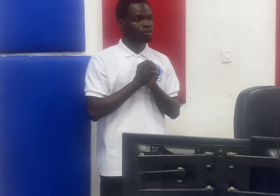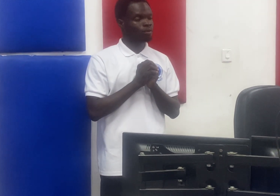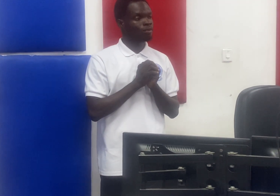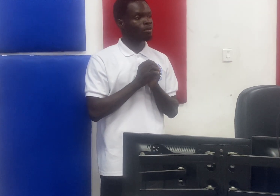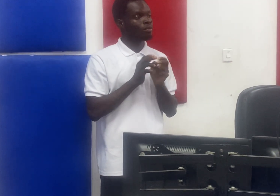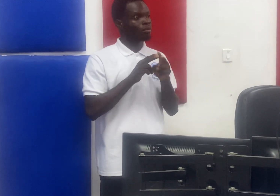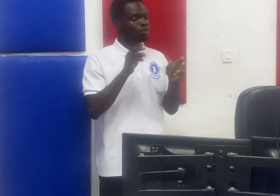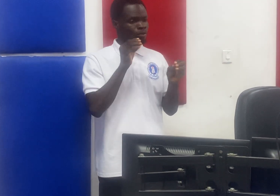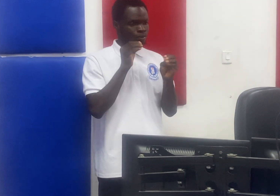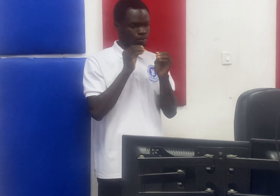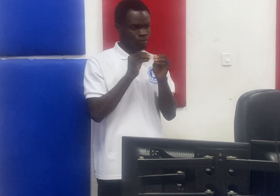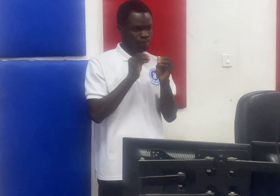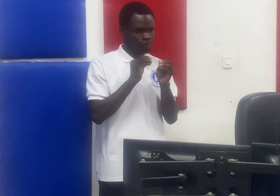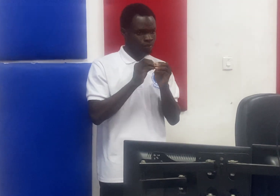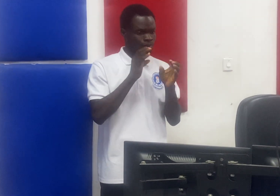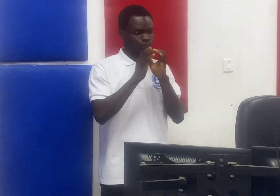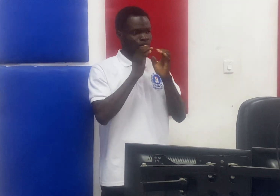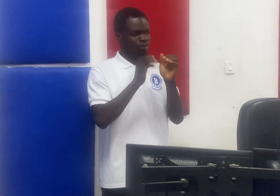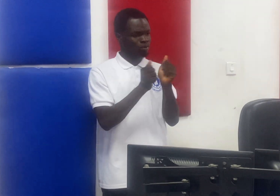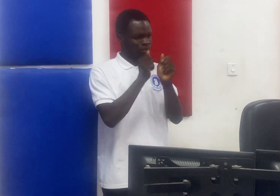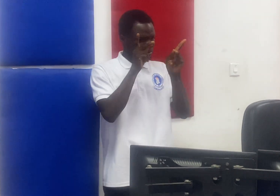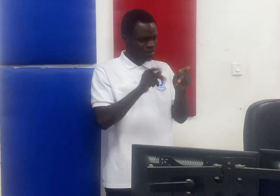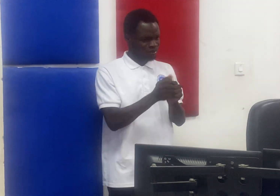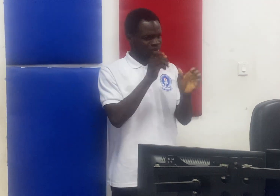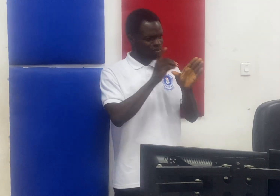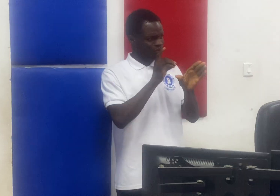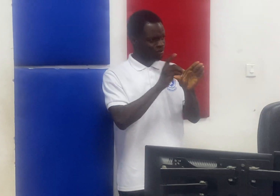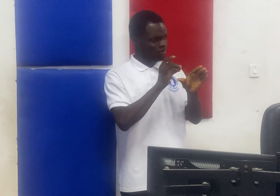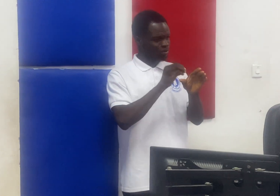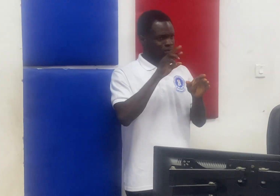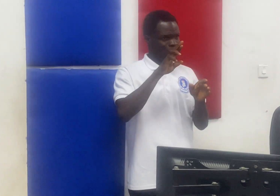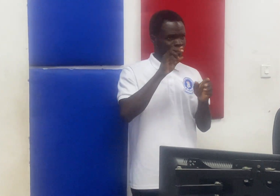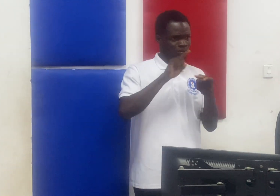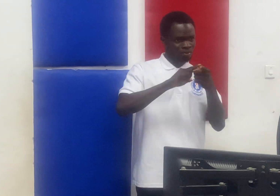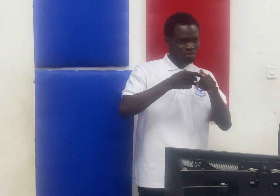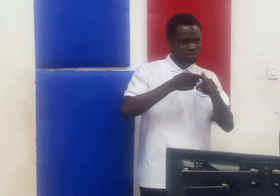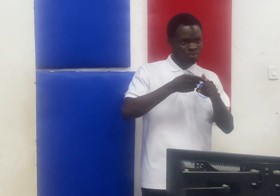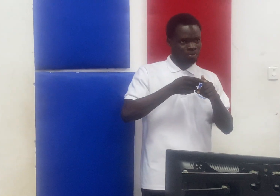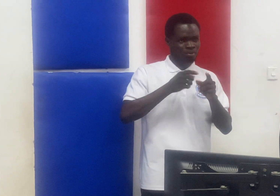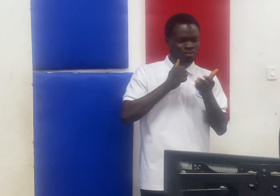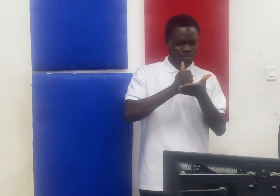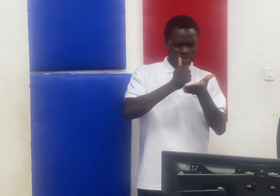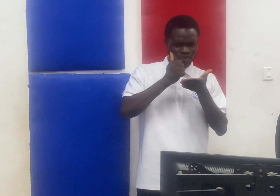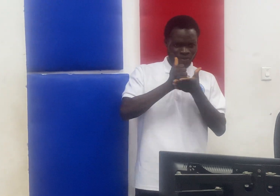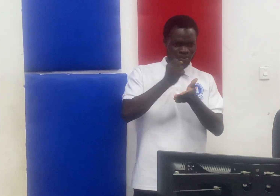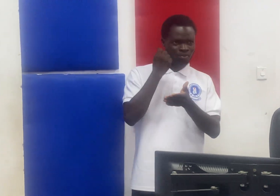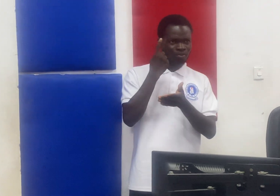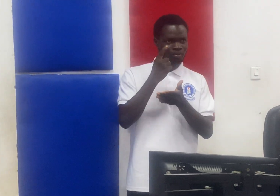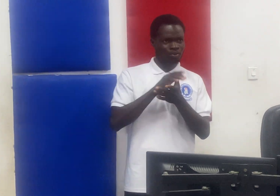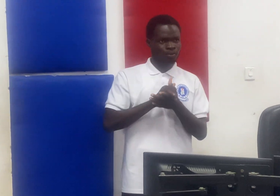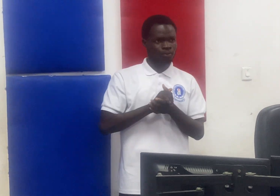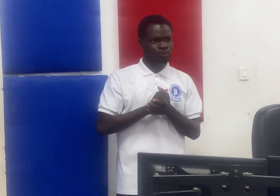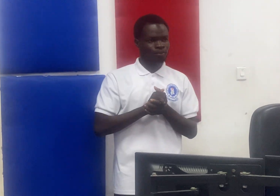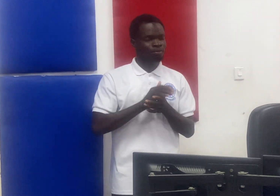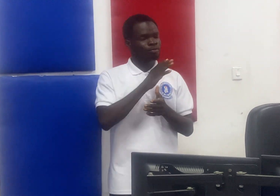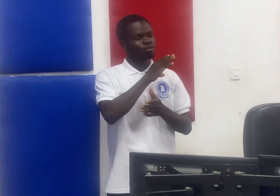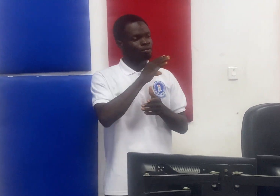communicate with the person with disability or your colleague or your partner, helps you to understand and value the